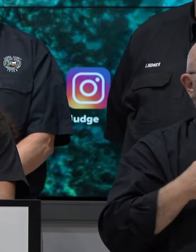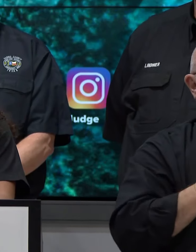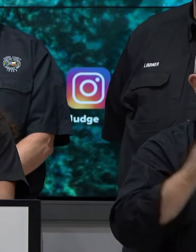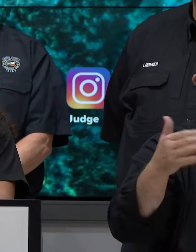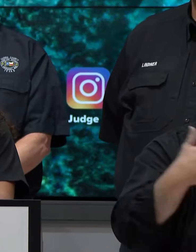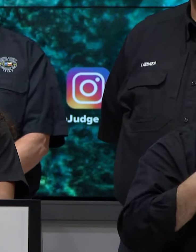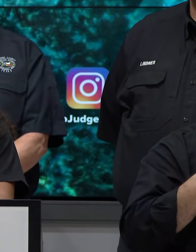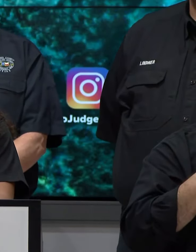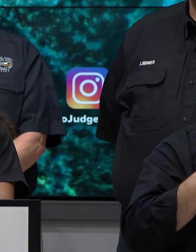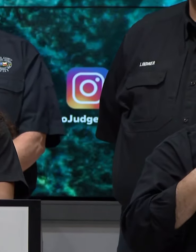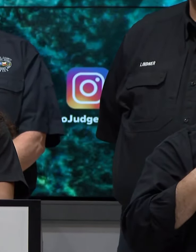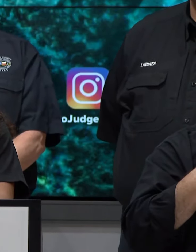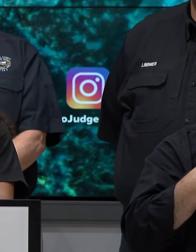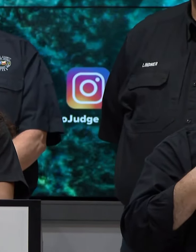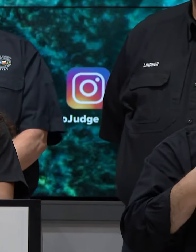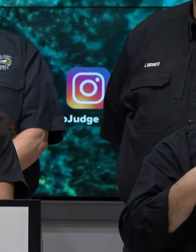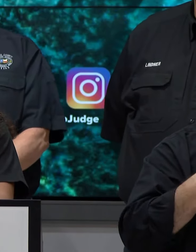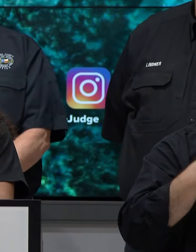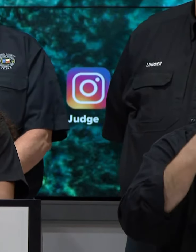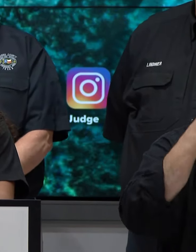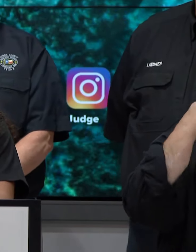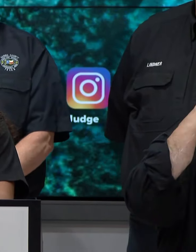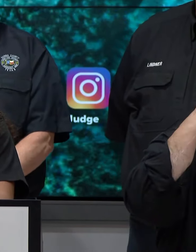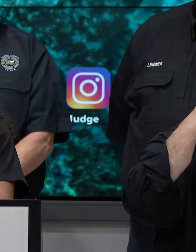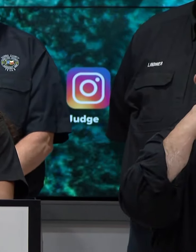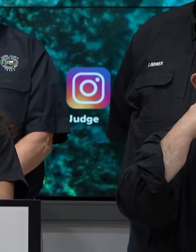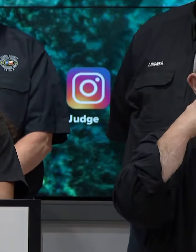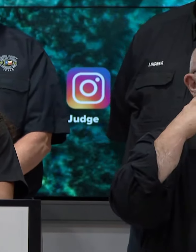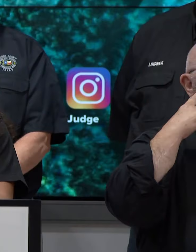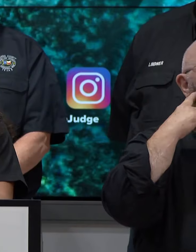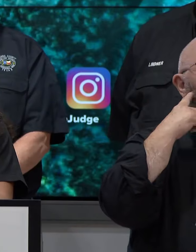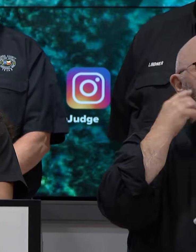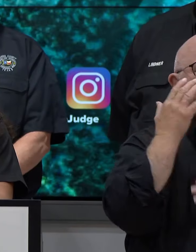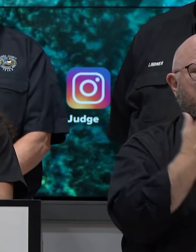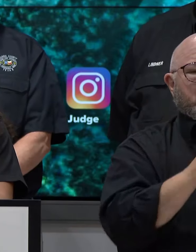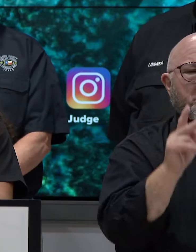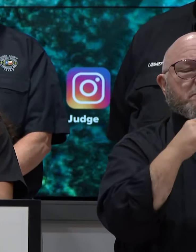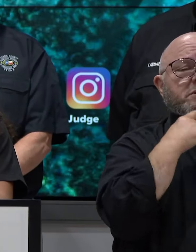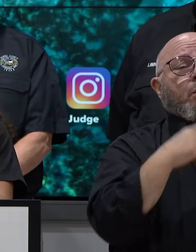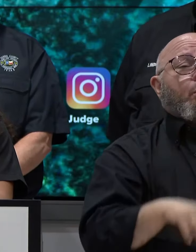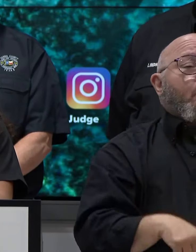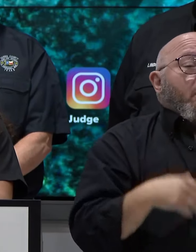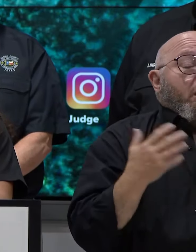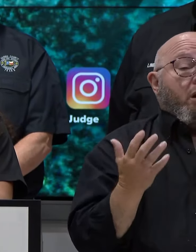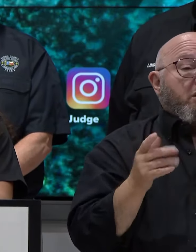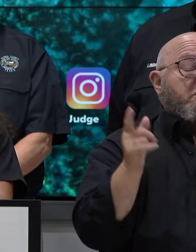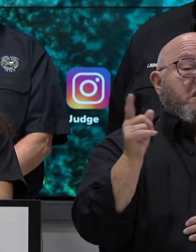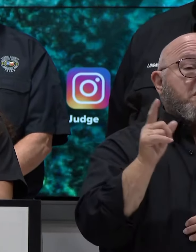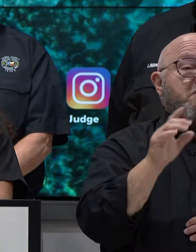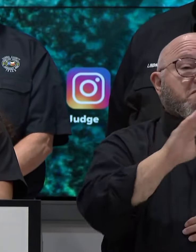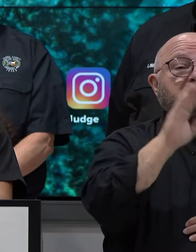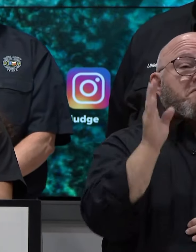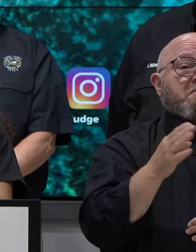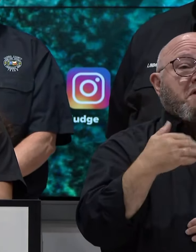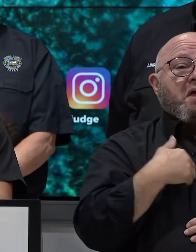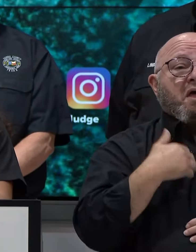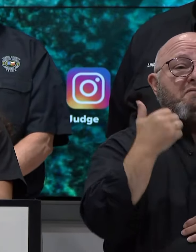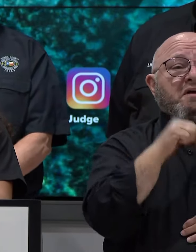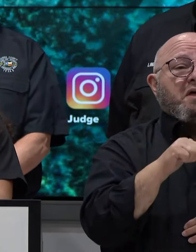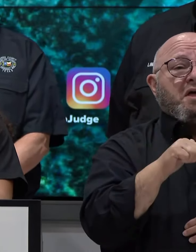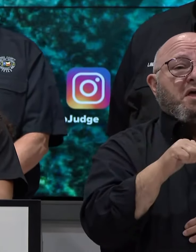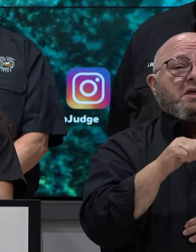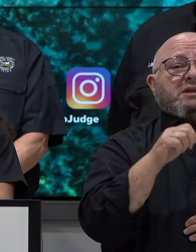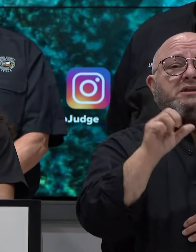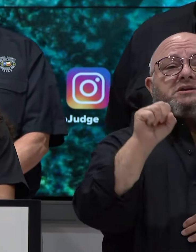that. But I have heard, for example, I think that some folks were saying, well, they never had anyone